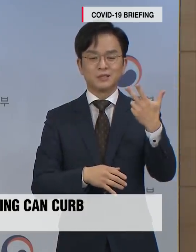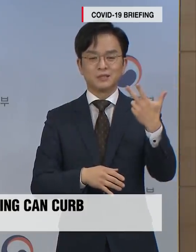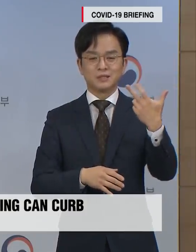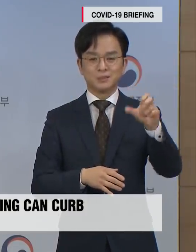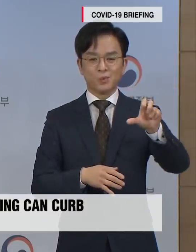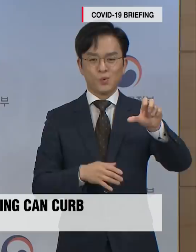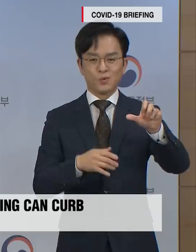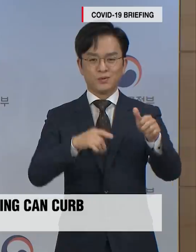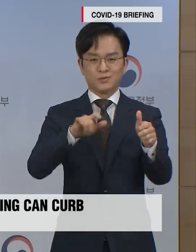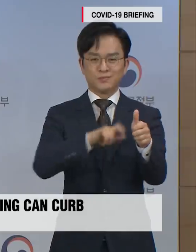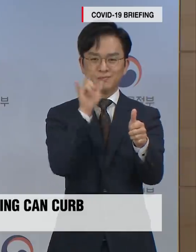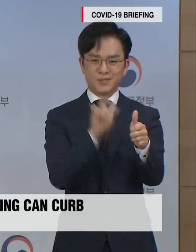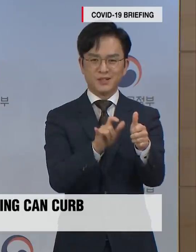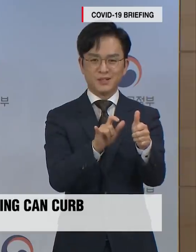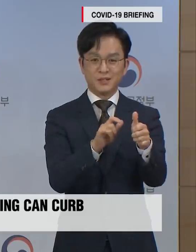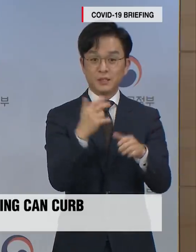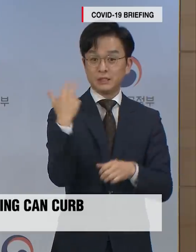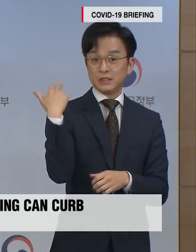we have seen